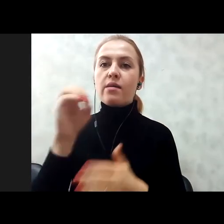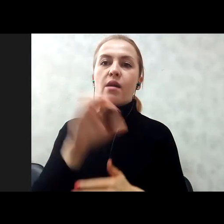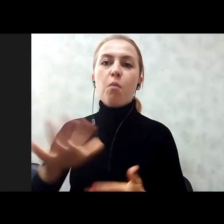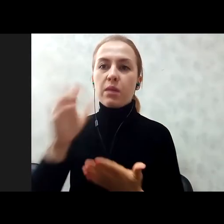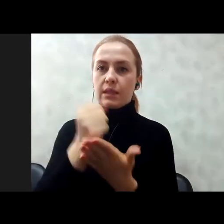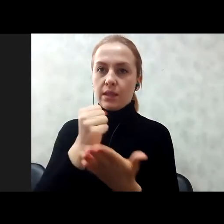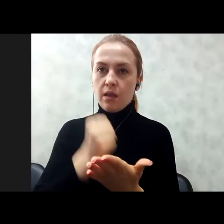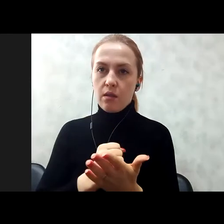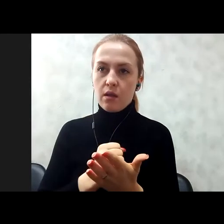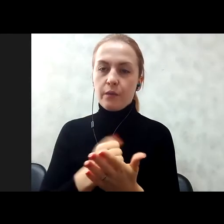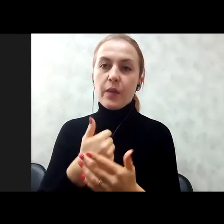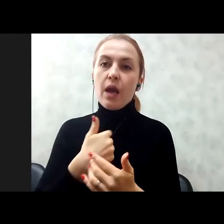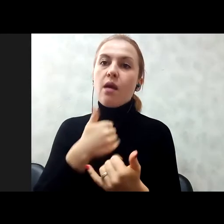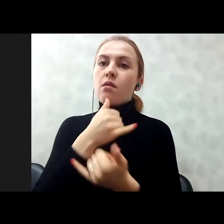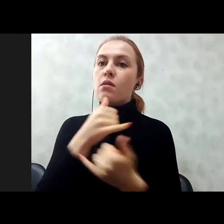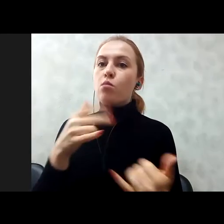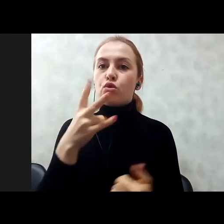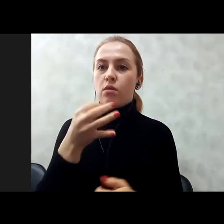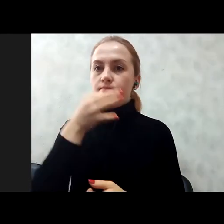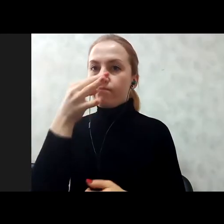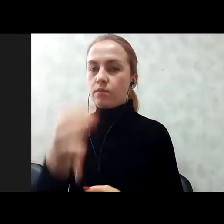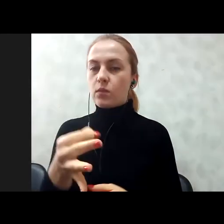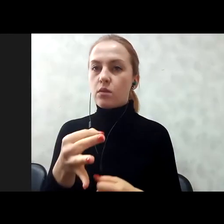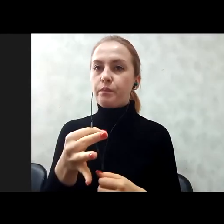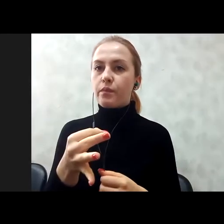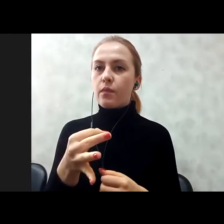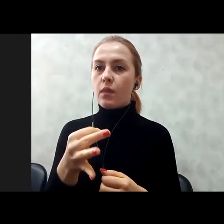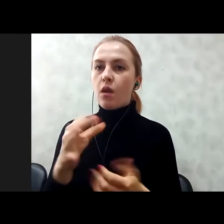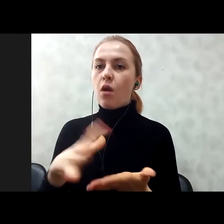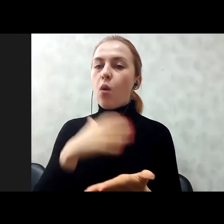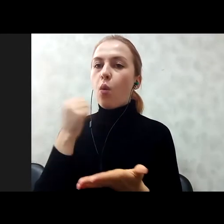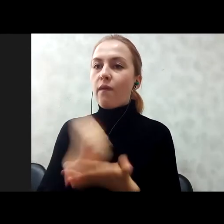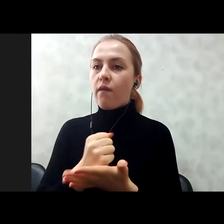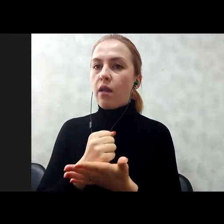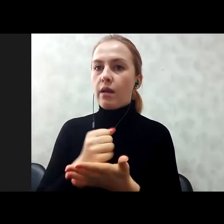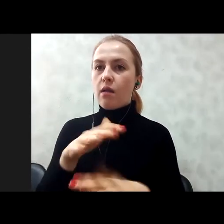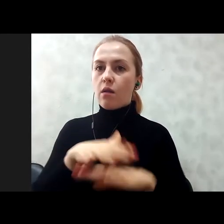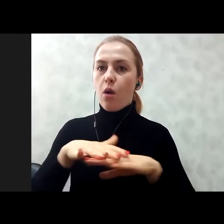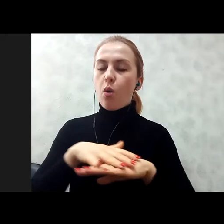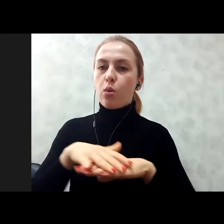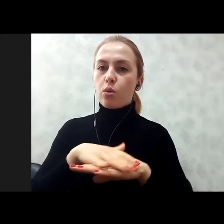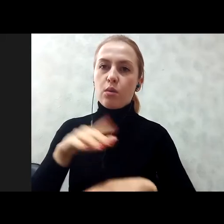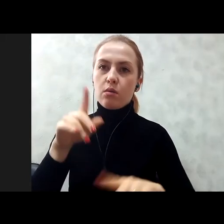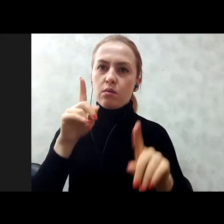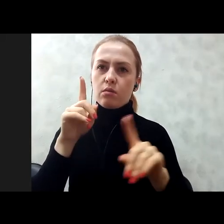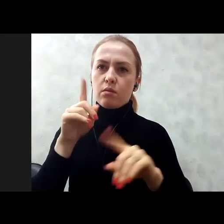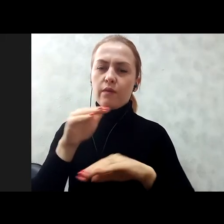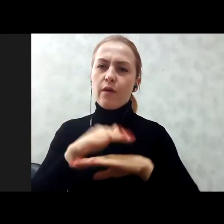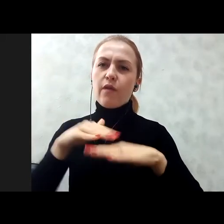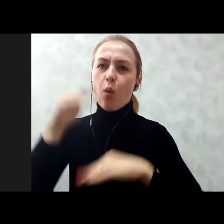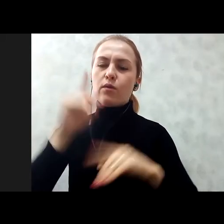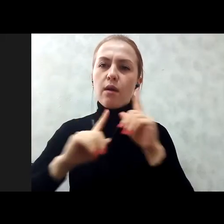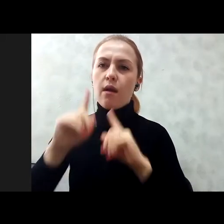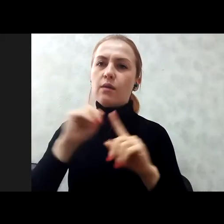meets European and international standards. I would also like to underscore the adoption